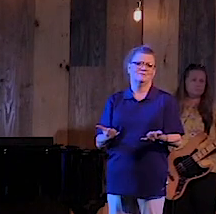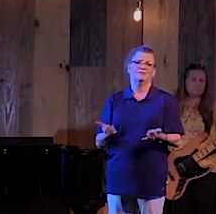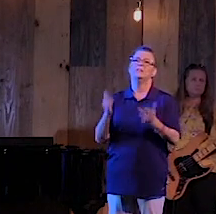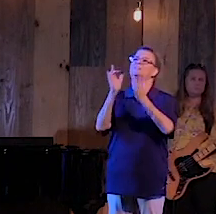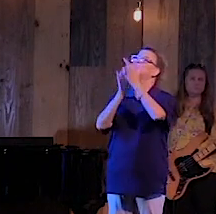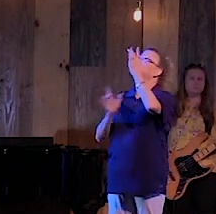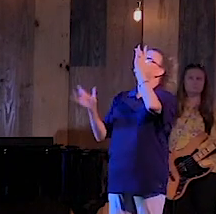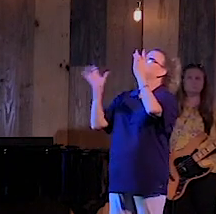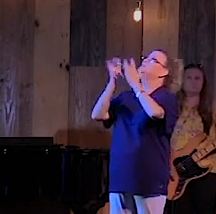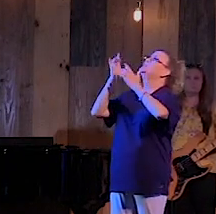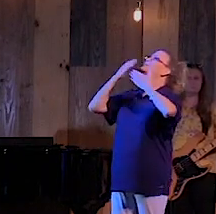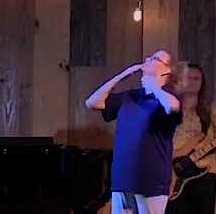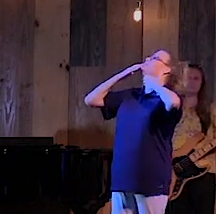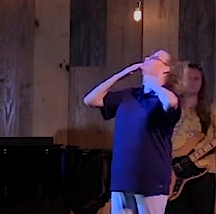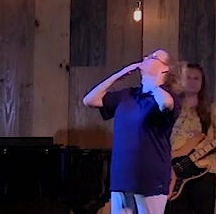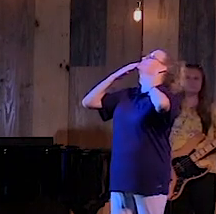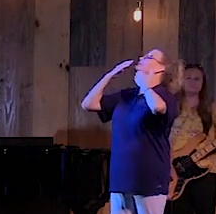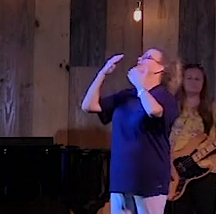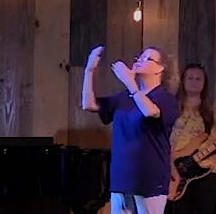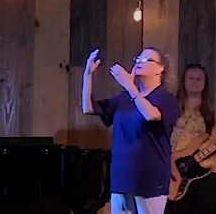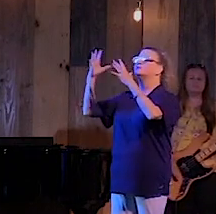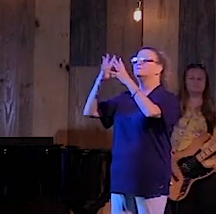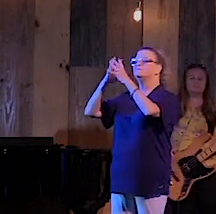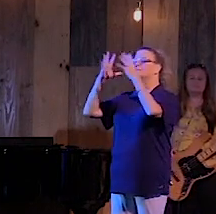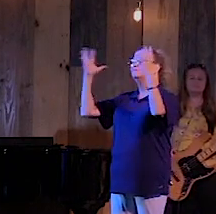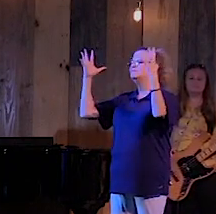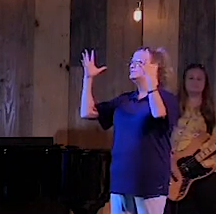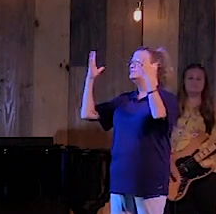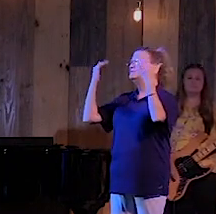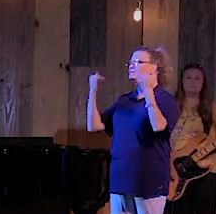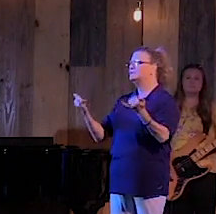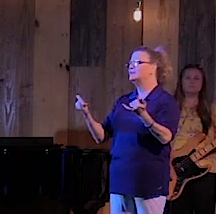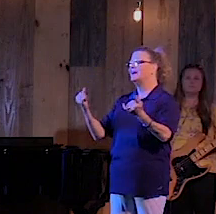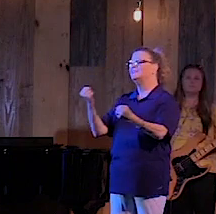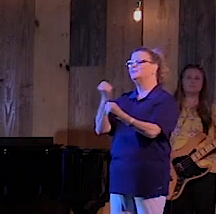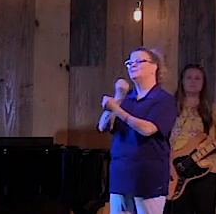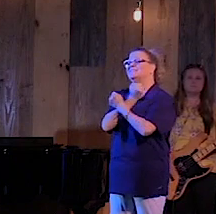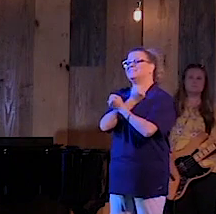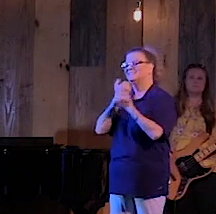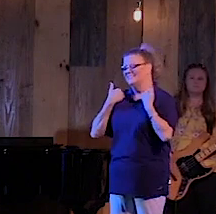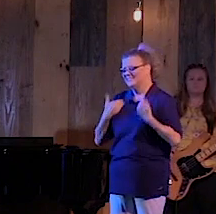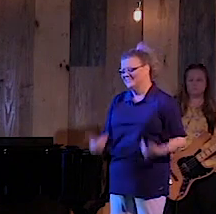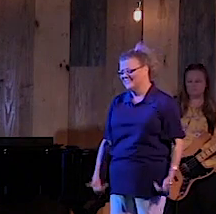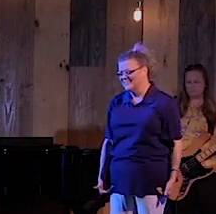Jesus, I thank you today that you love me.